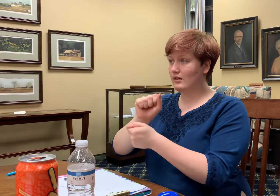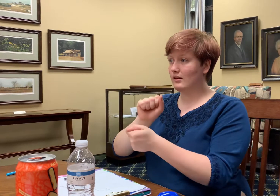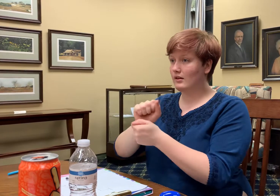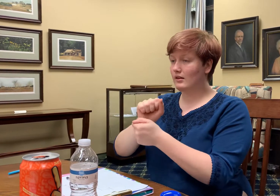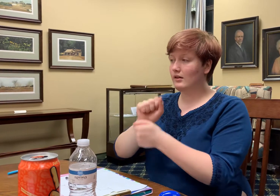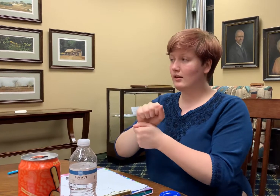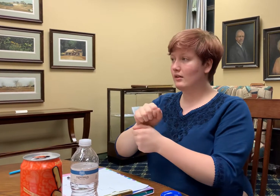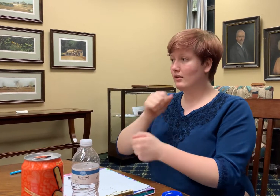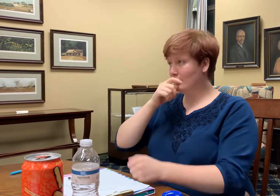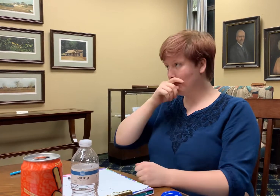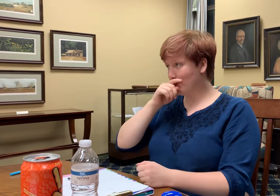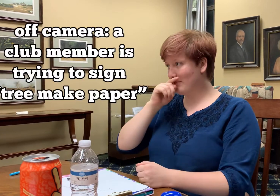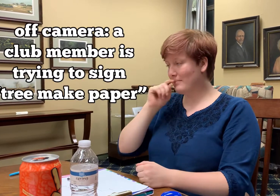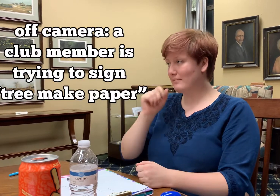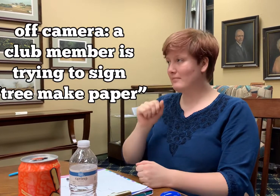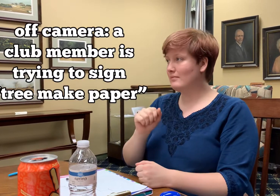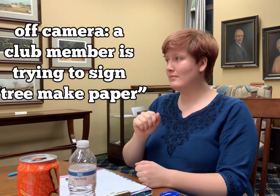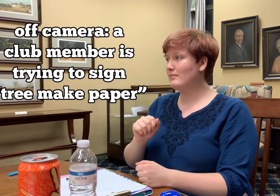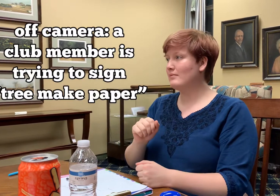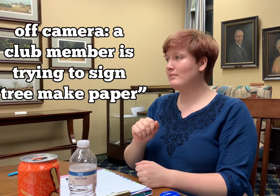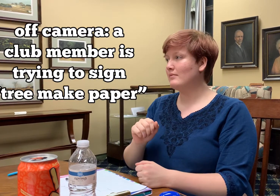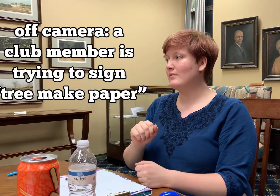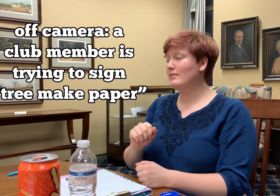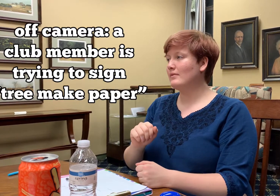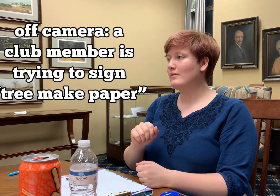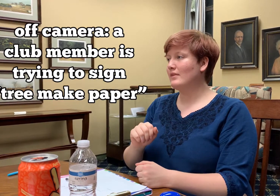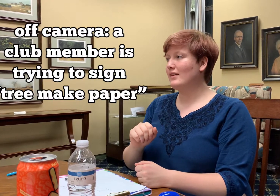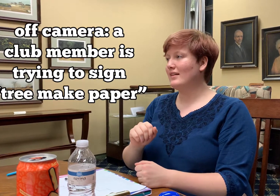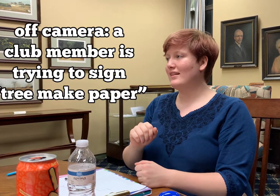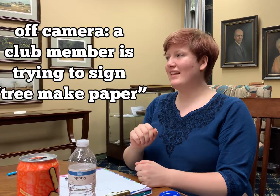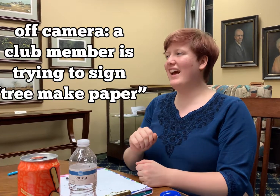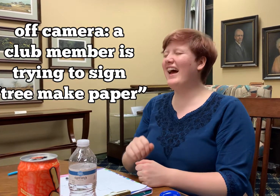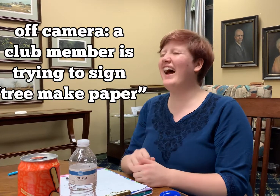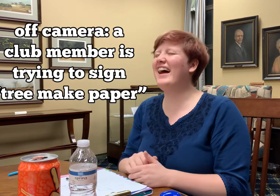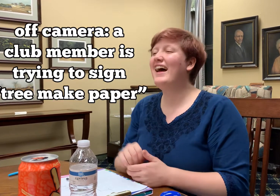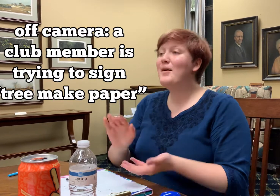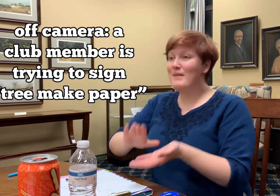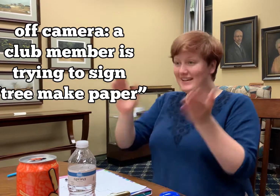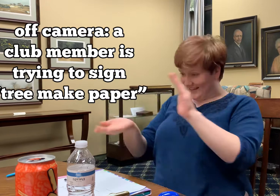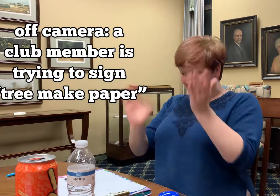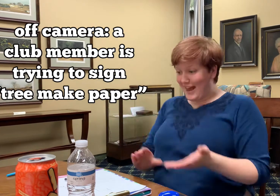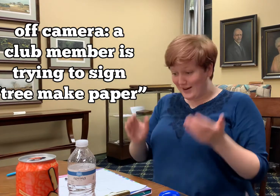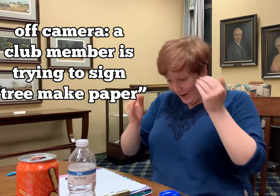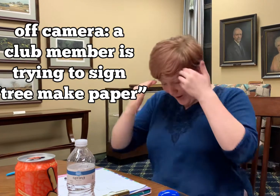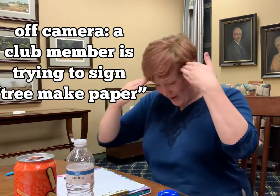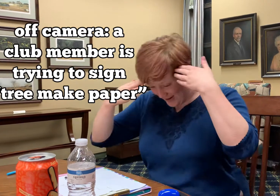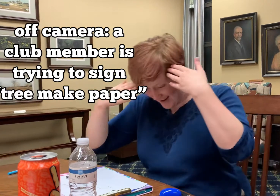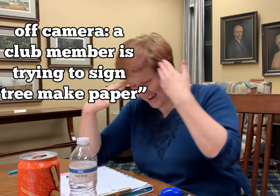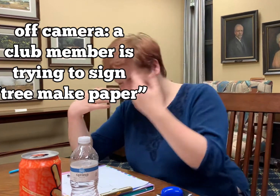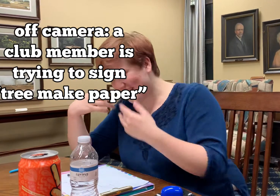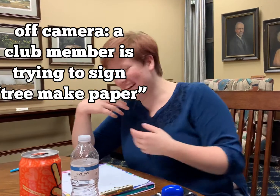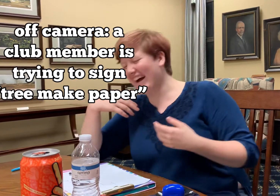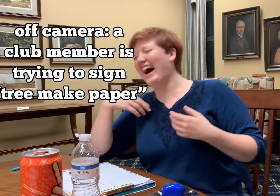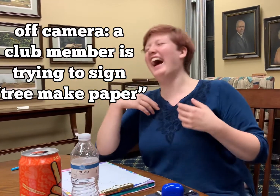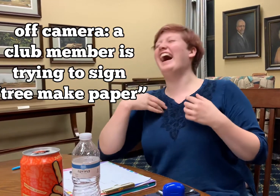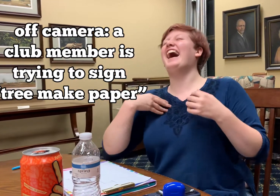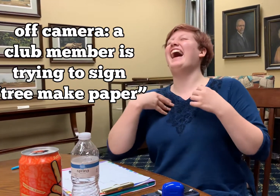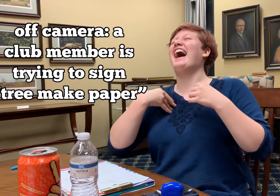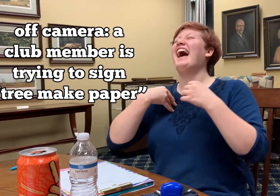so tree, make, paper. No, paper. Yeah, Make dead? Oh